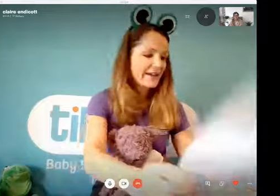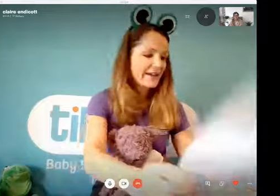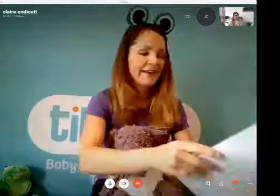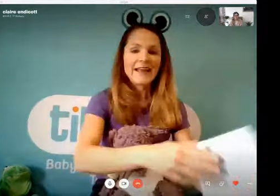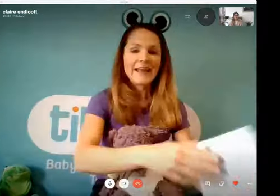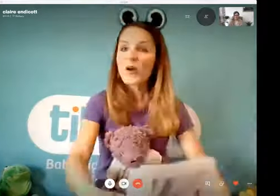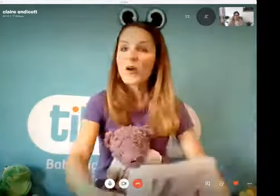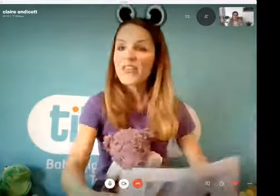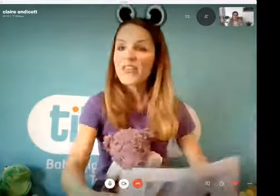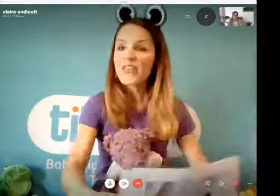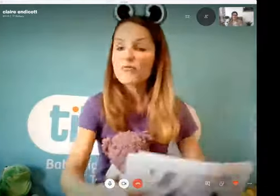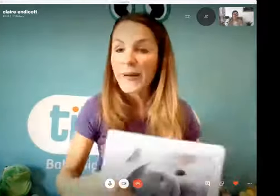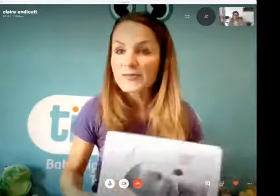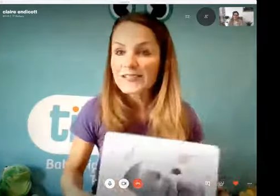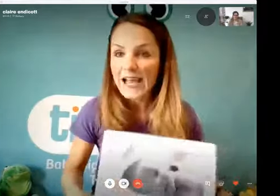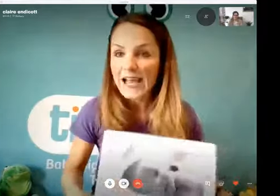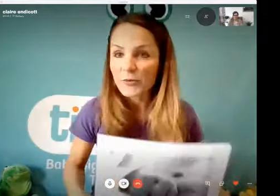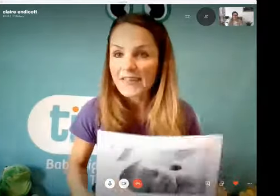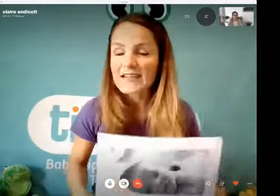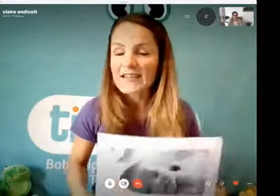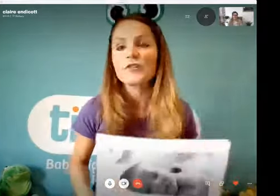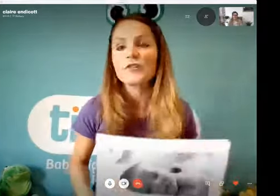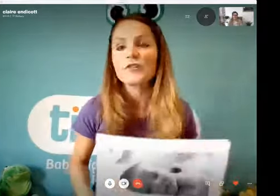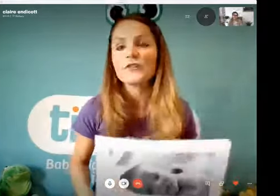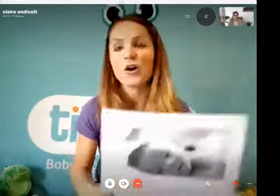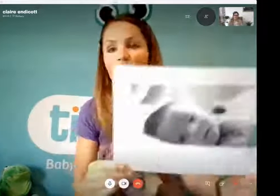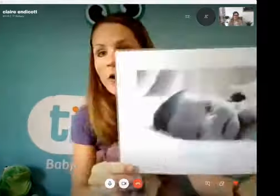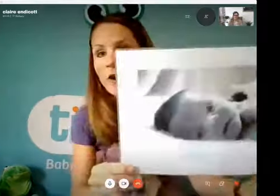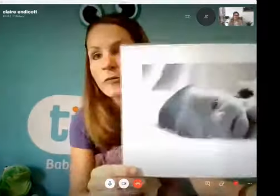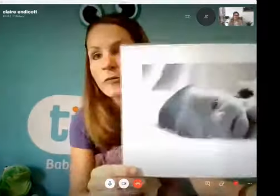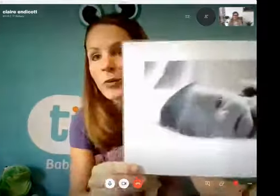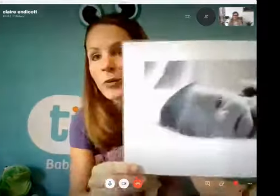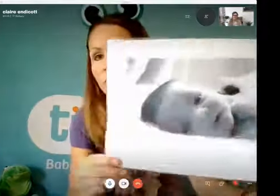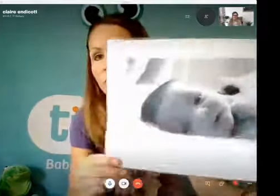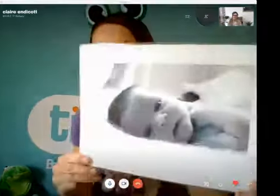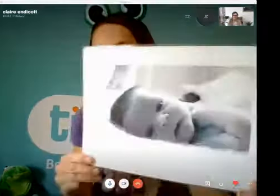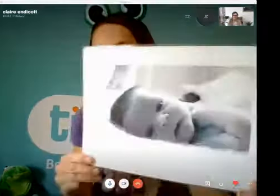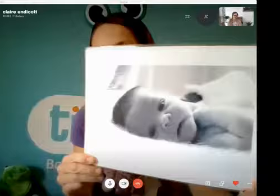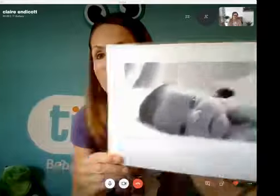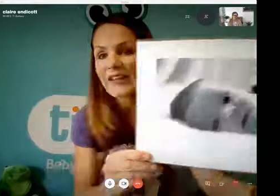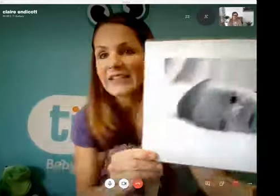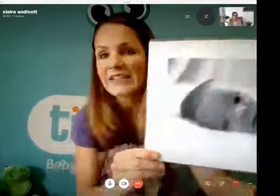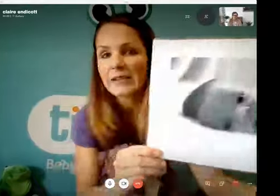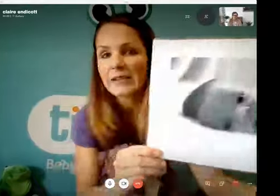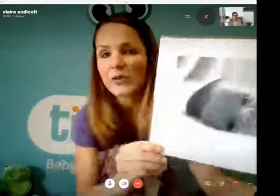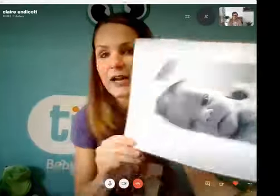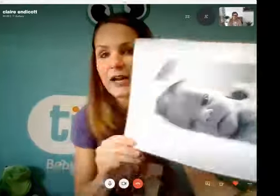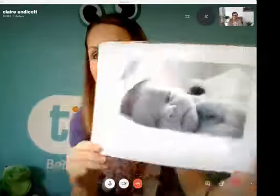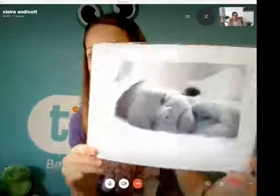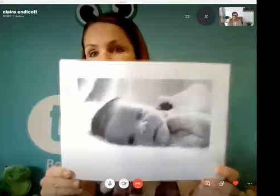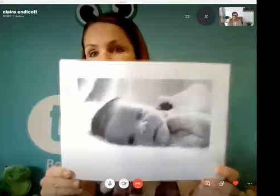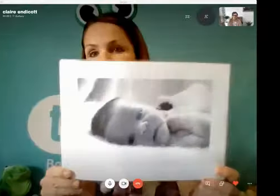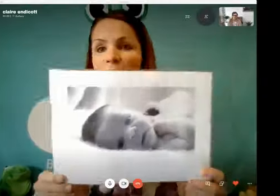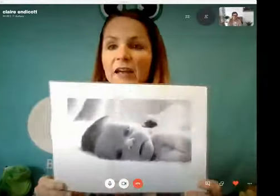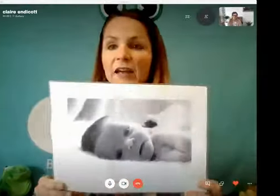you're either about to have one of these or you've got a newborn or up to about 13 weeks, I